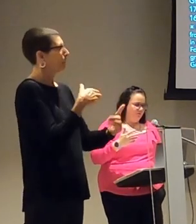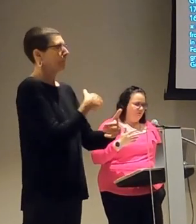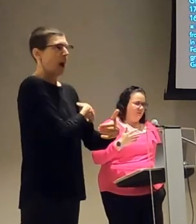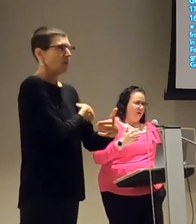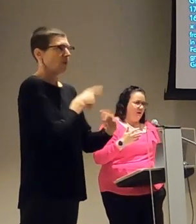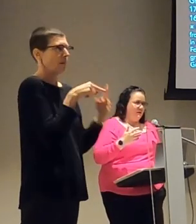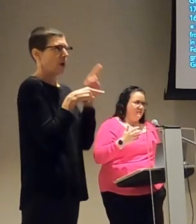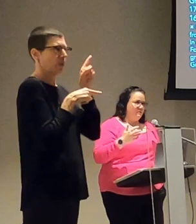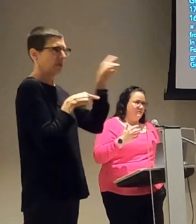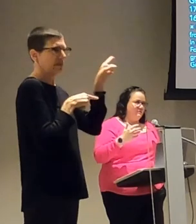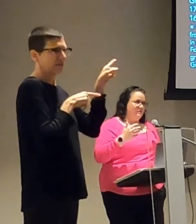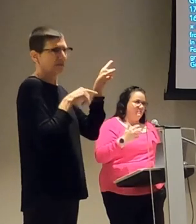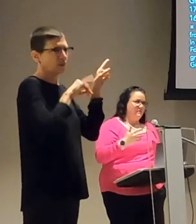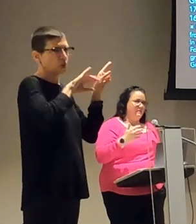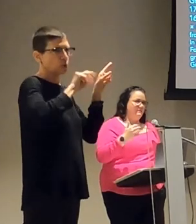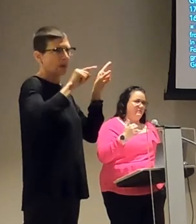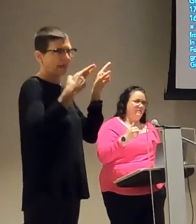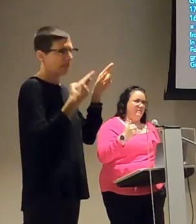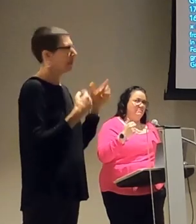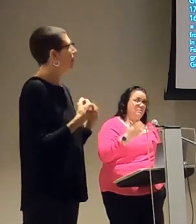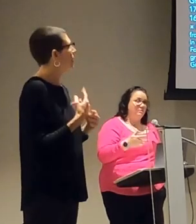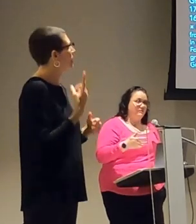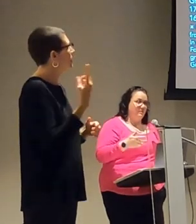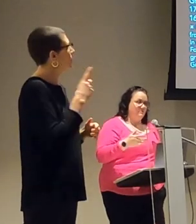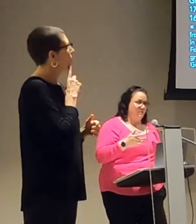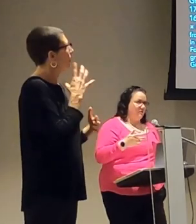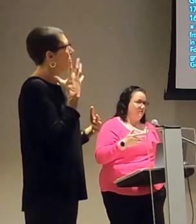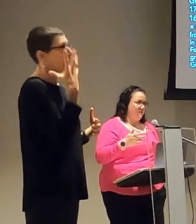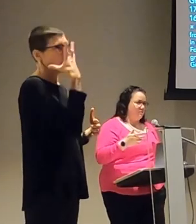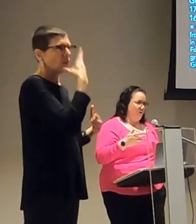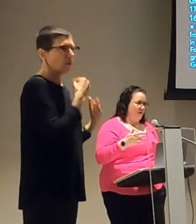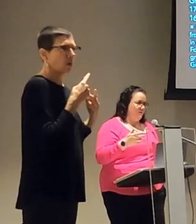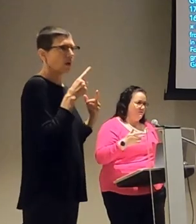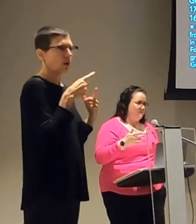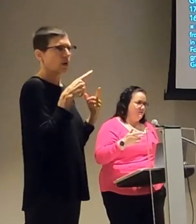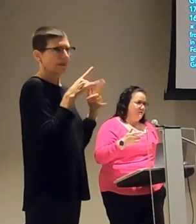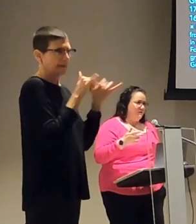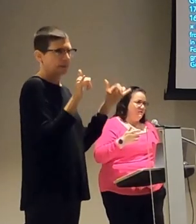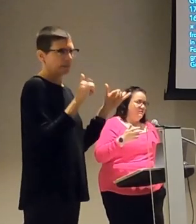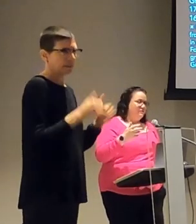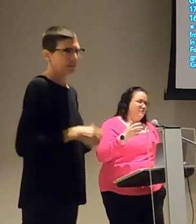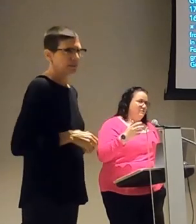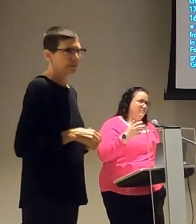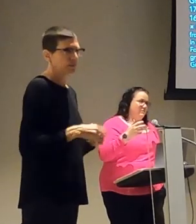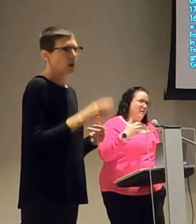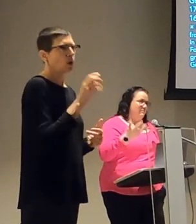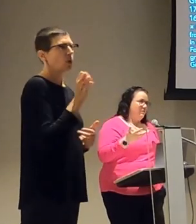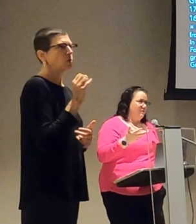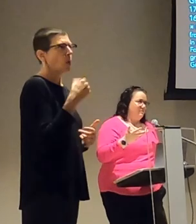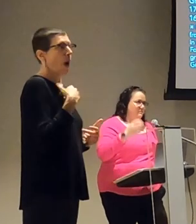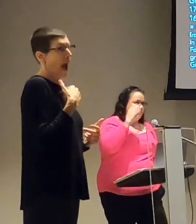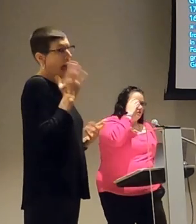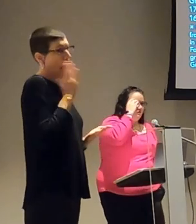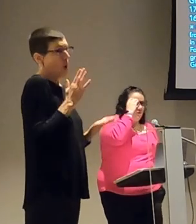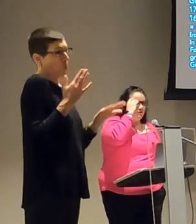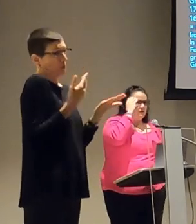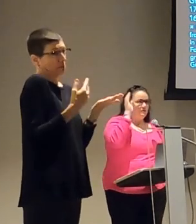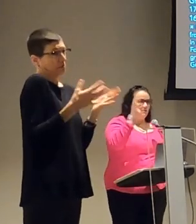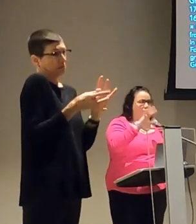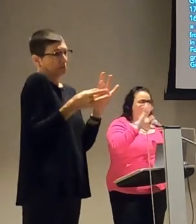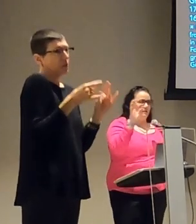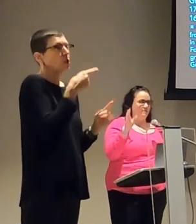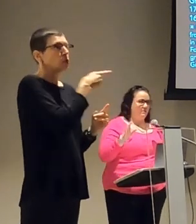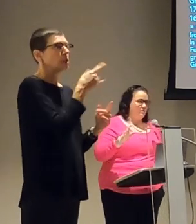Judith, and something very beautiful about her as well. So I would argue that she